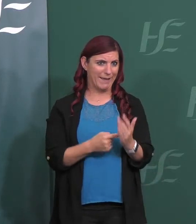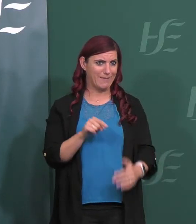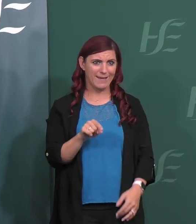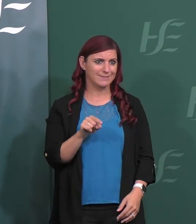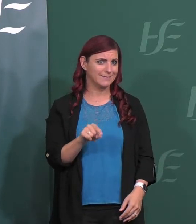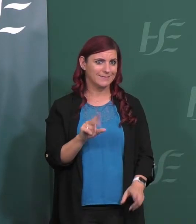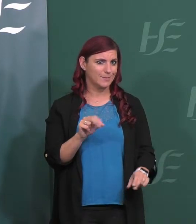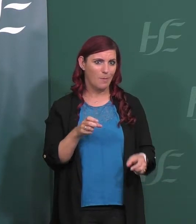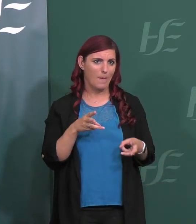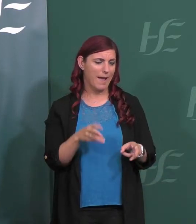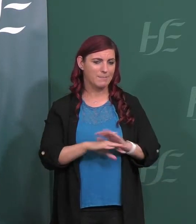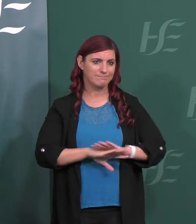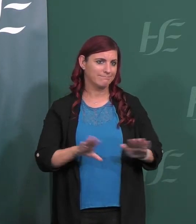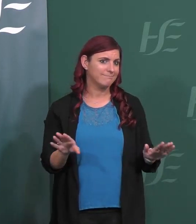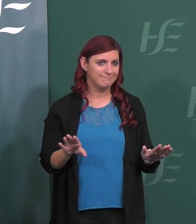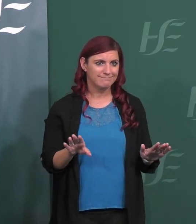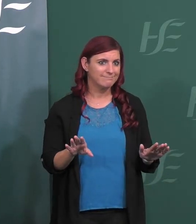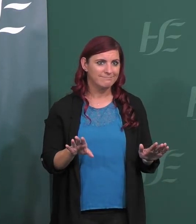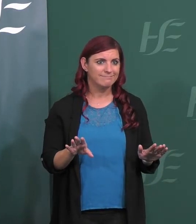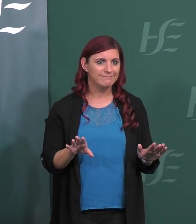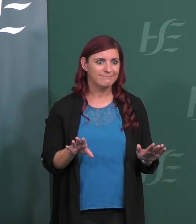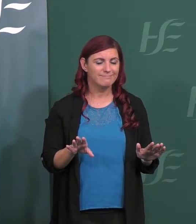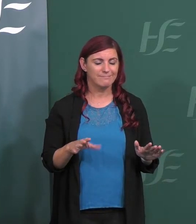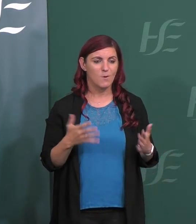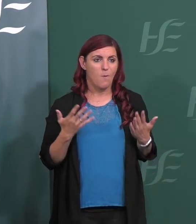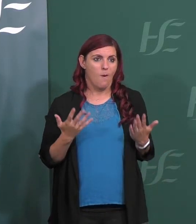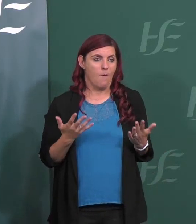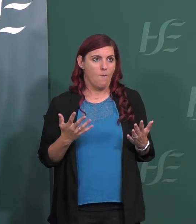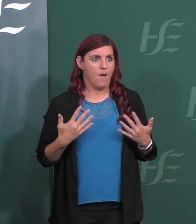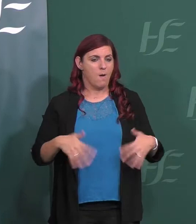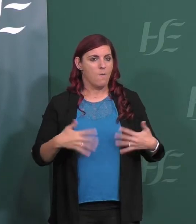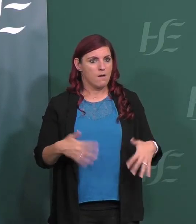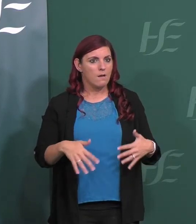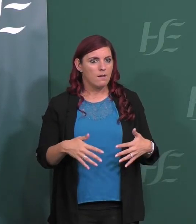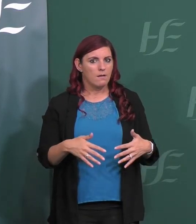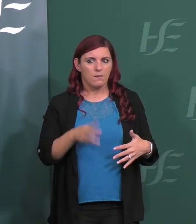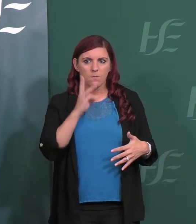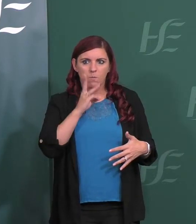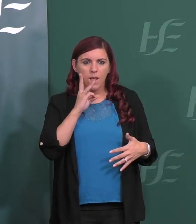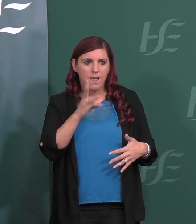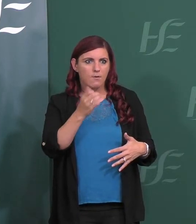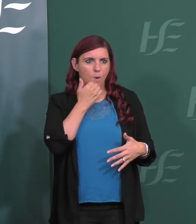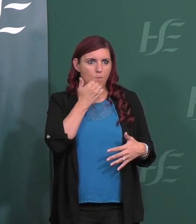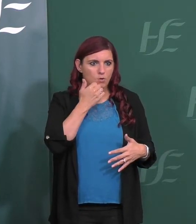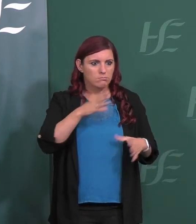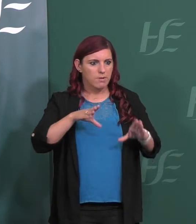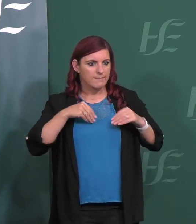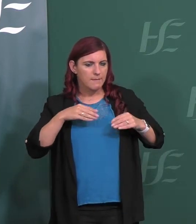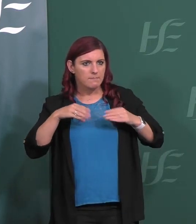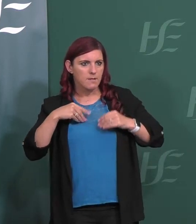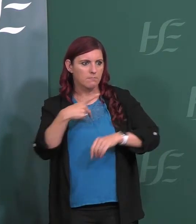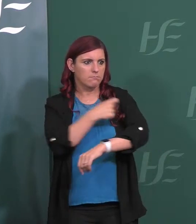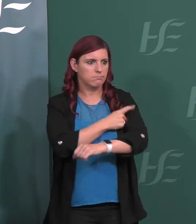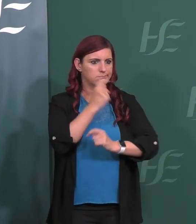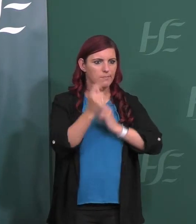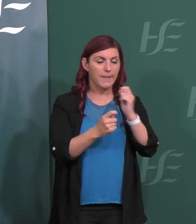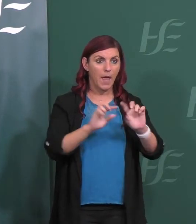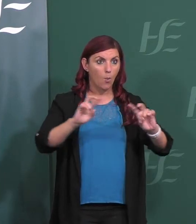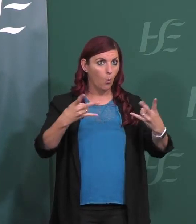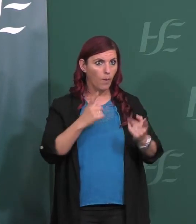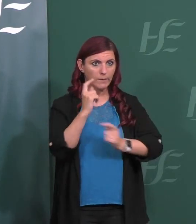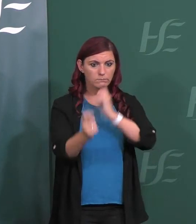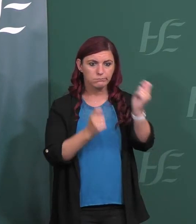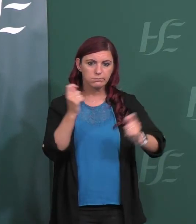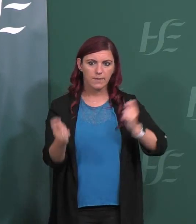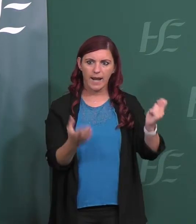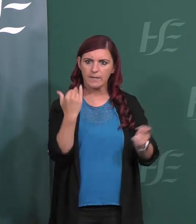programme, we would have jumped at it at any stage. Our level of uptake and pace of rollout, particularly over the past few weeks and months,